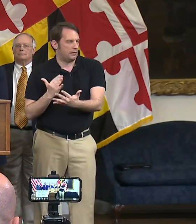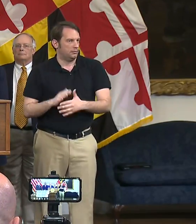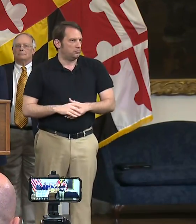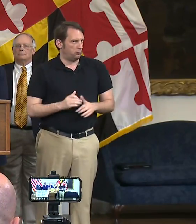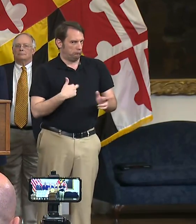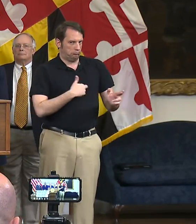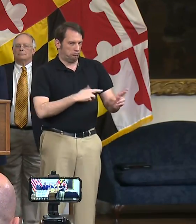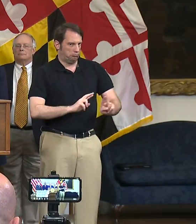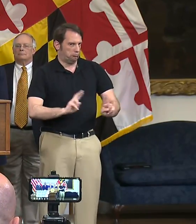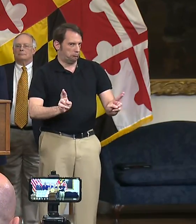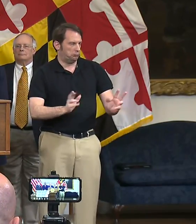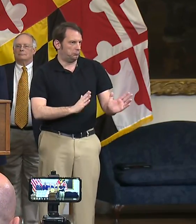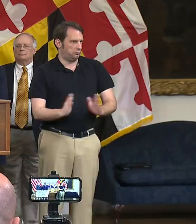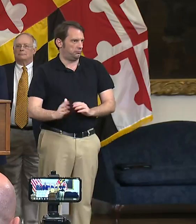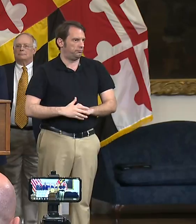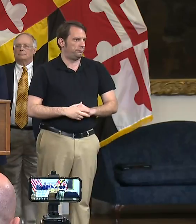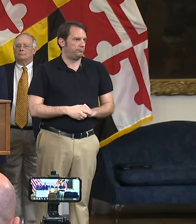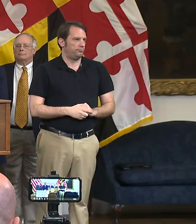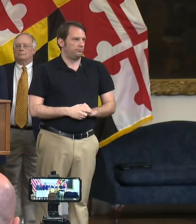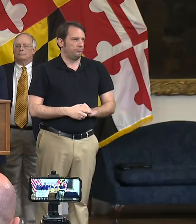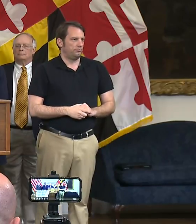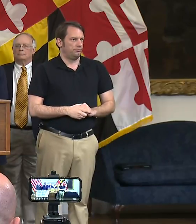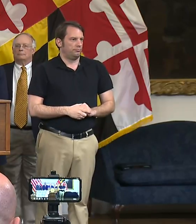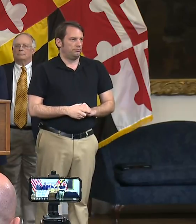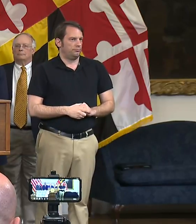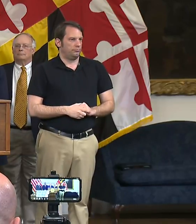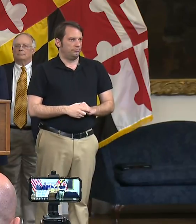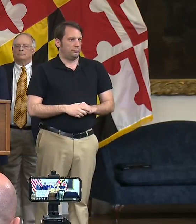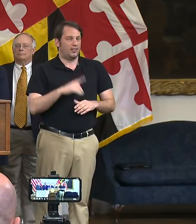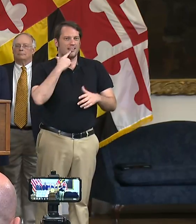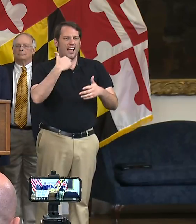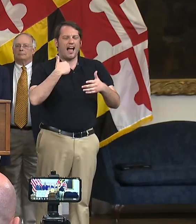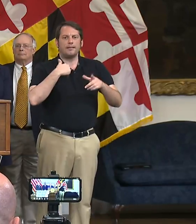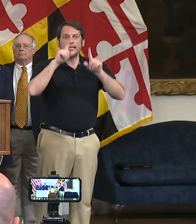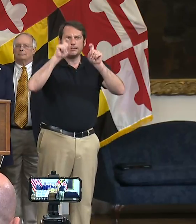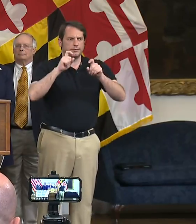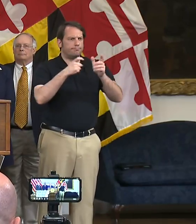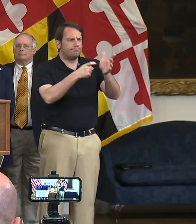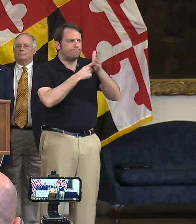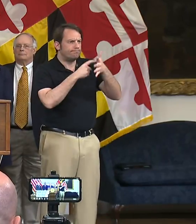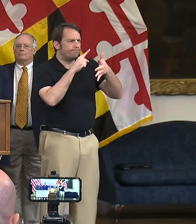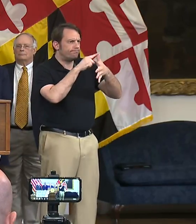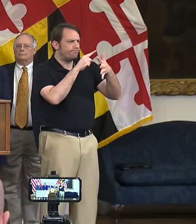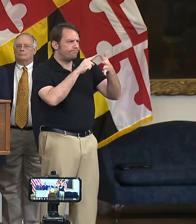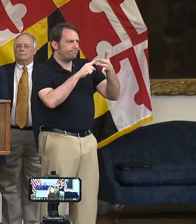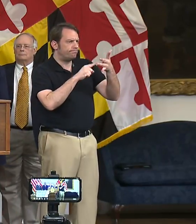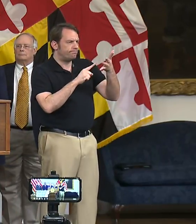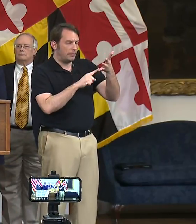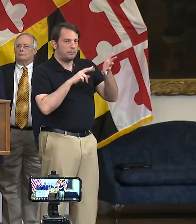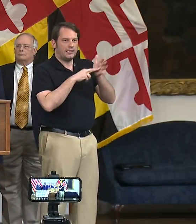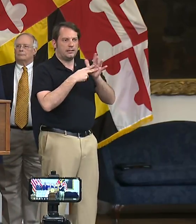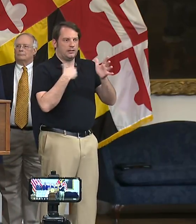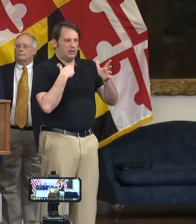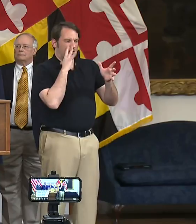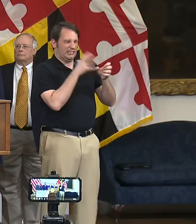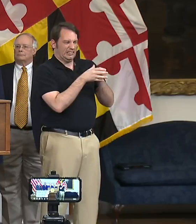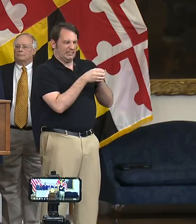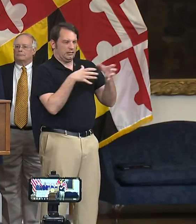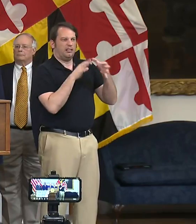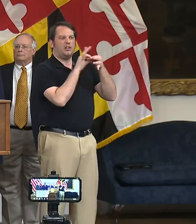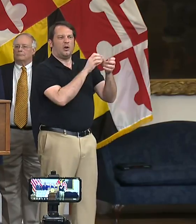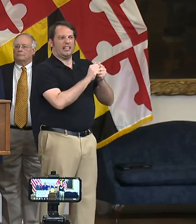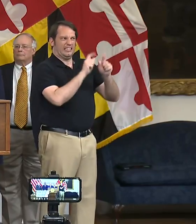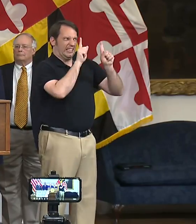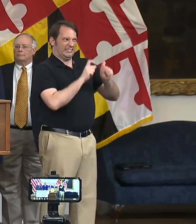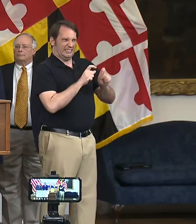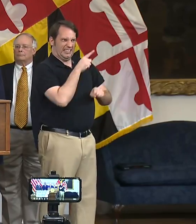so we now have that capability to test at our laboratory in Baltimore, which we can now do within about 24 hours rather than waiting